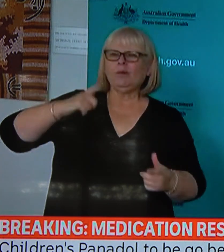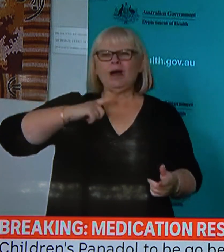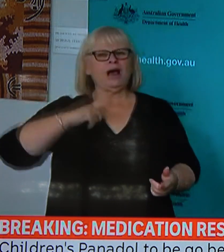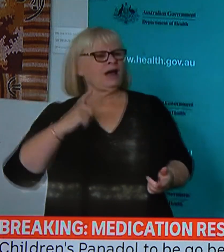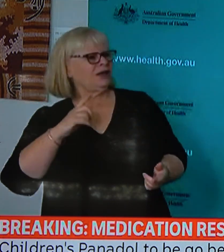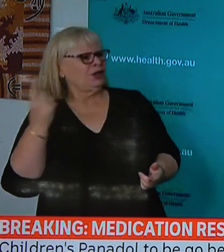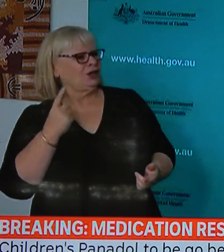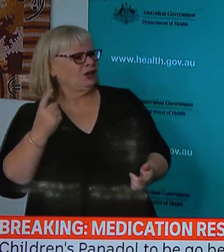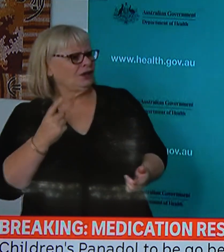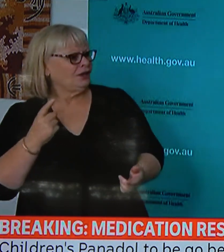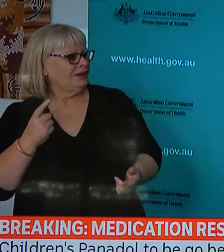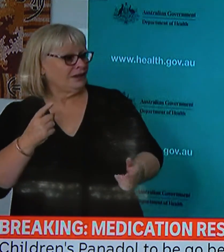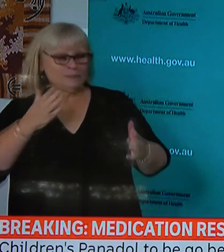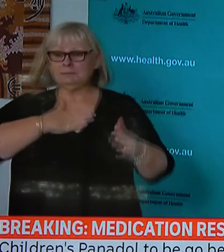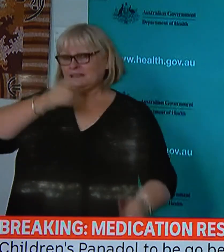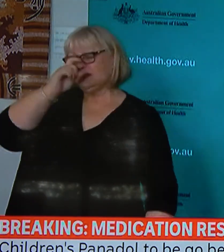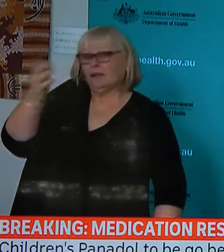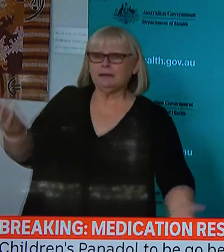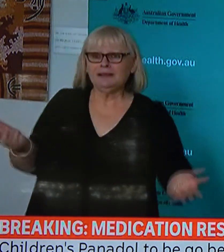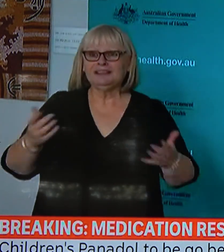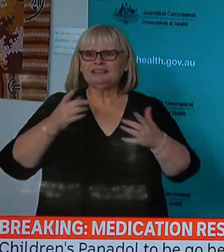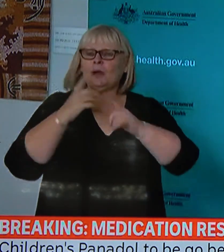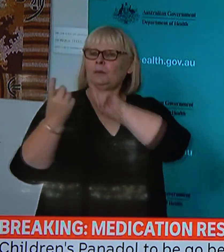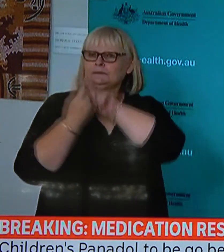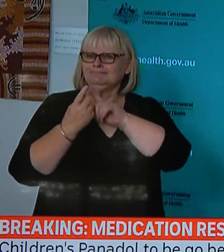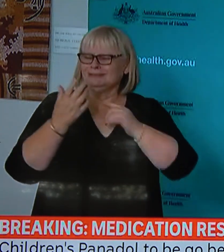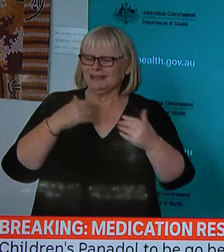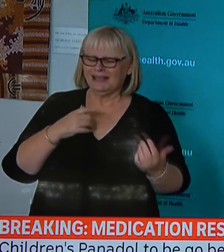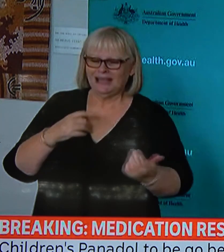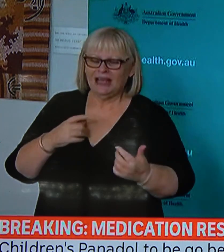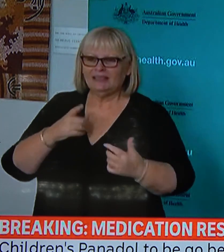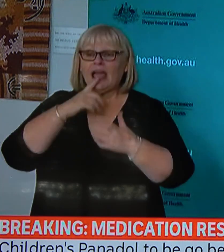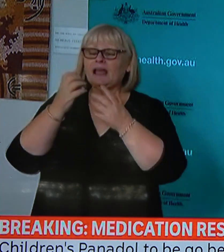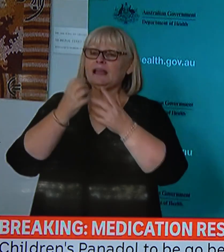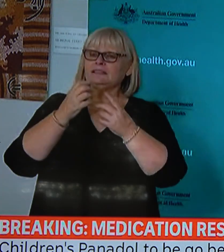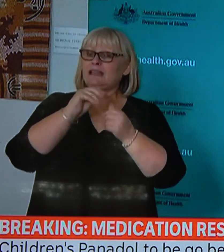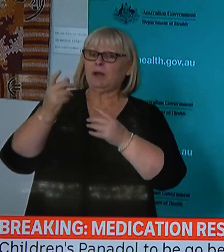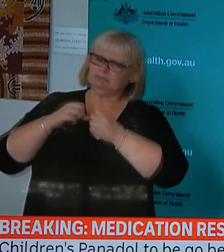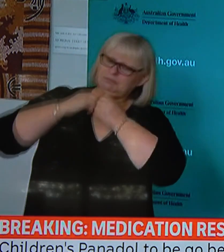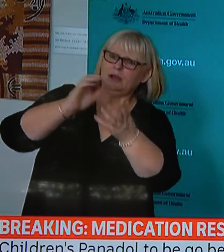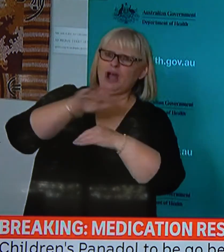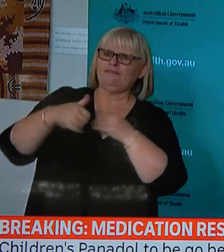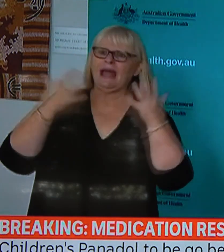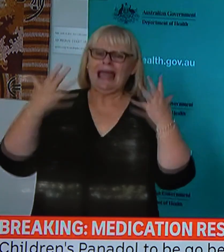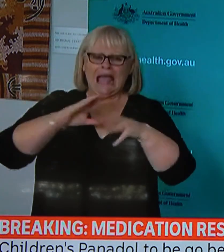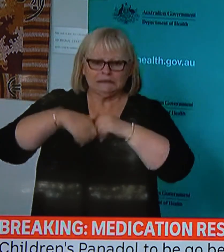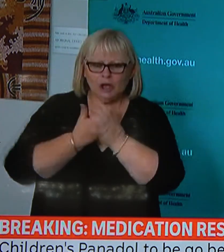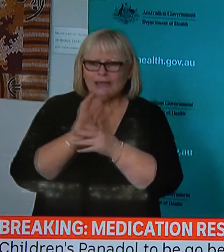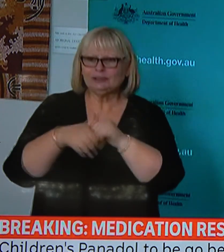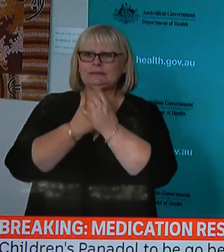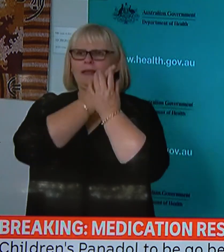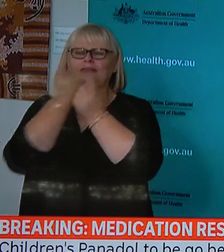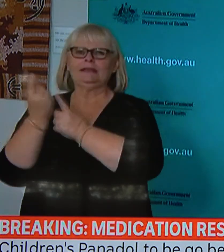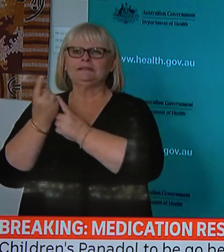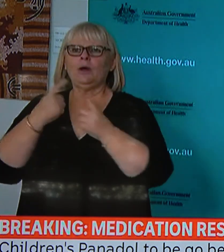about? This is my sister, actually, so it's quite close to home. They were being abused about hand hygiene and so